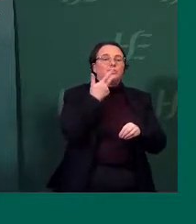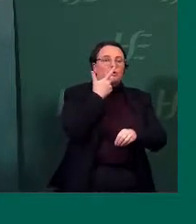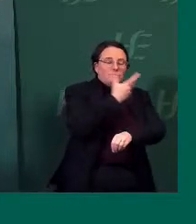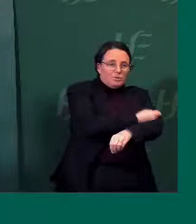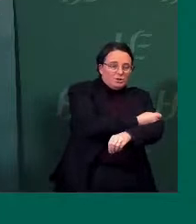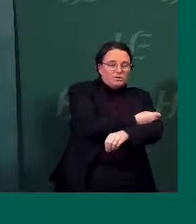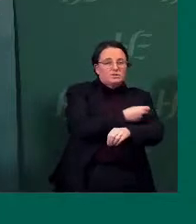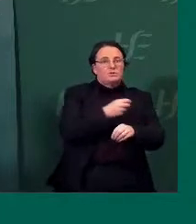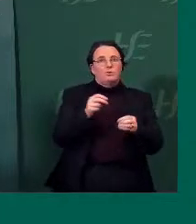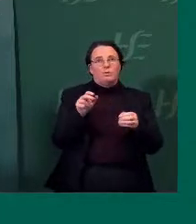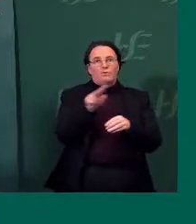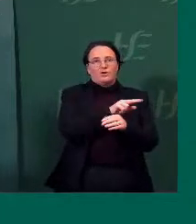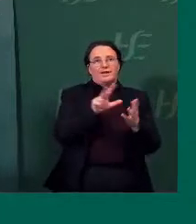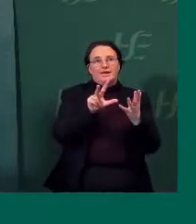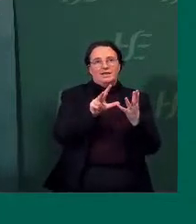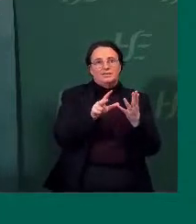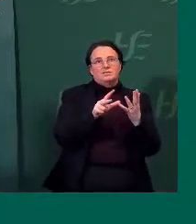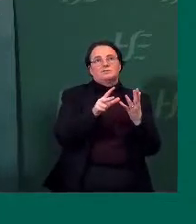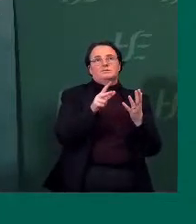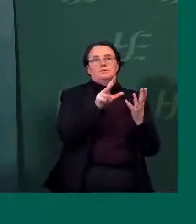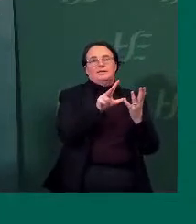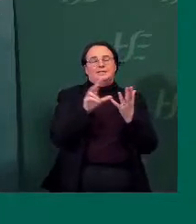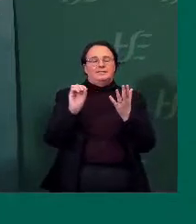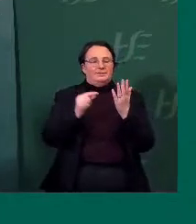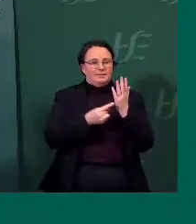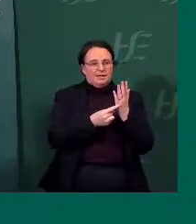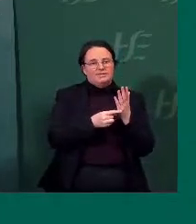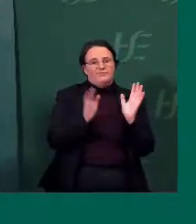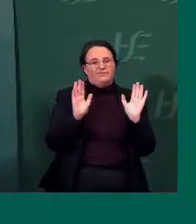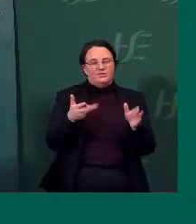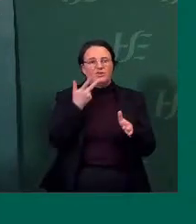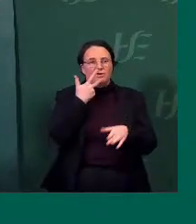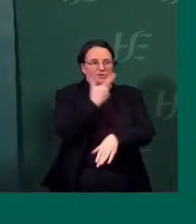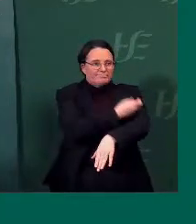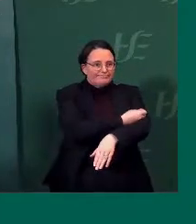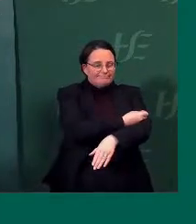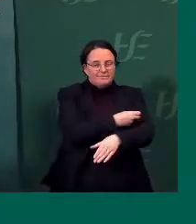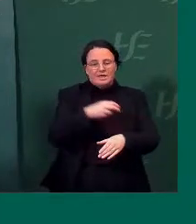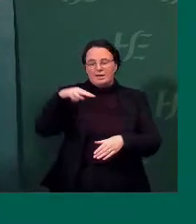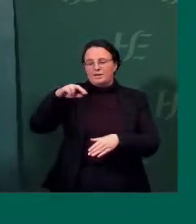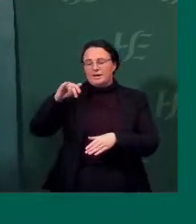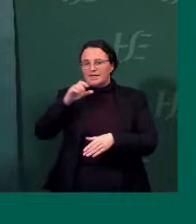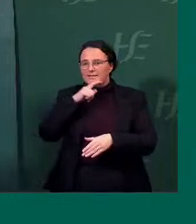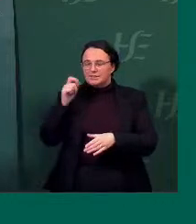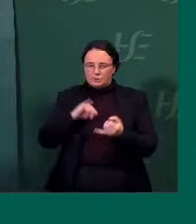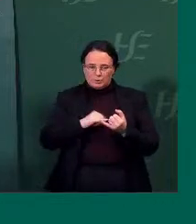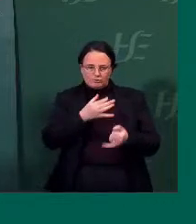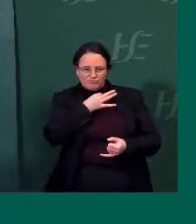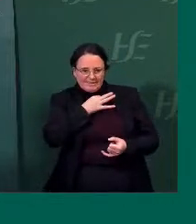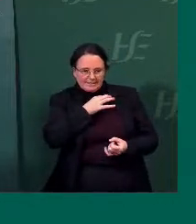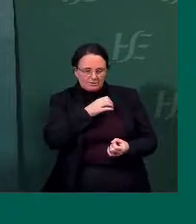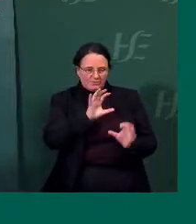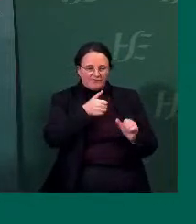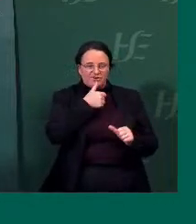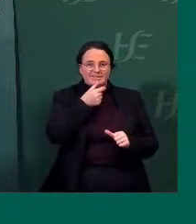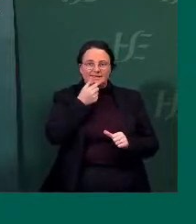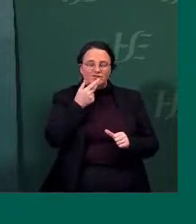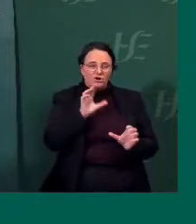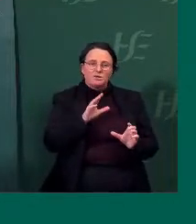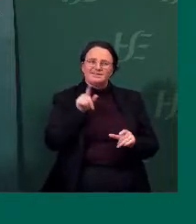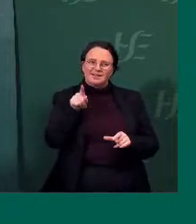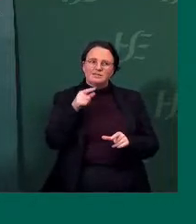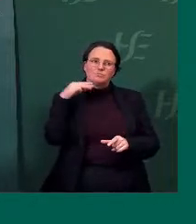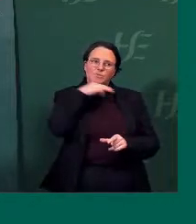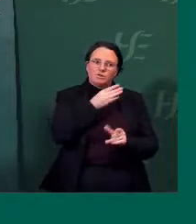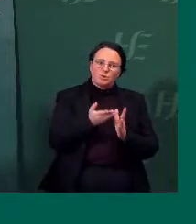doses, over 880,000 people now have been boosted. NIAC have prioritised the risk cohorts. That's the sequence in which we'll work through, and that's really important